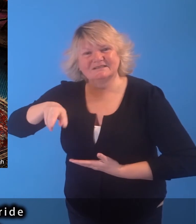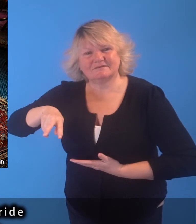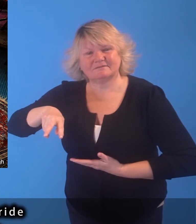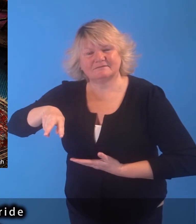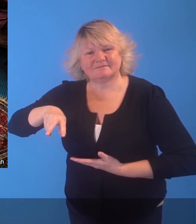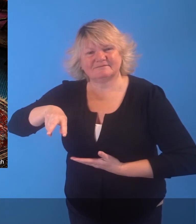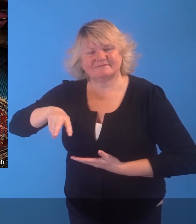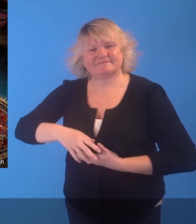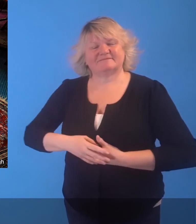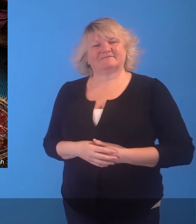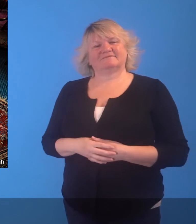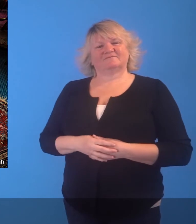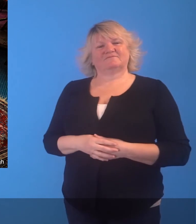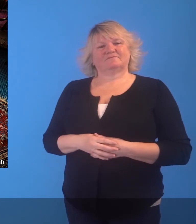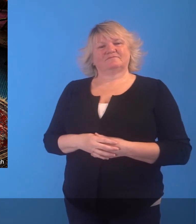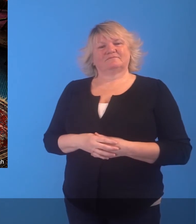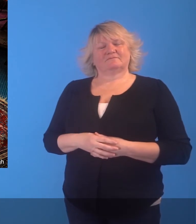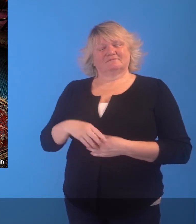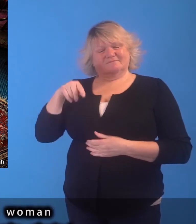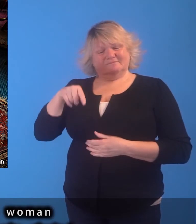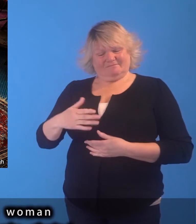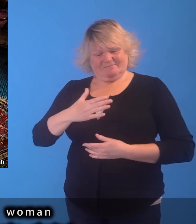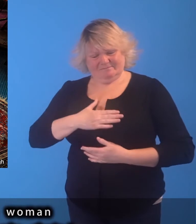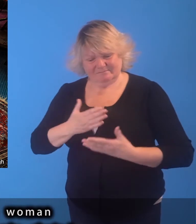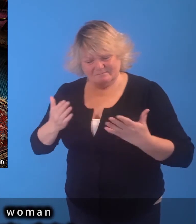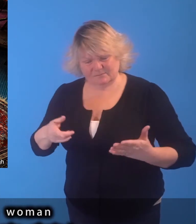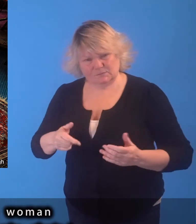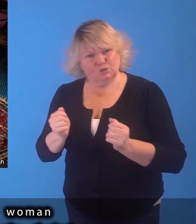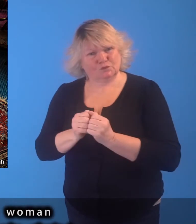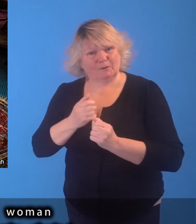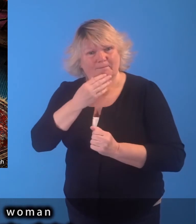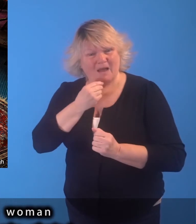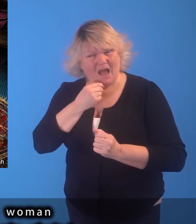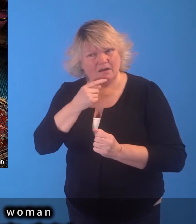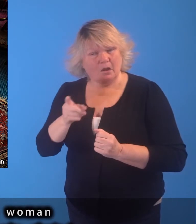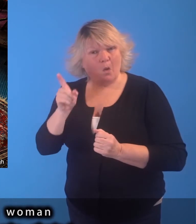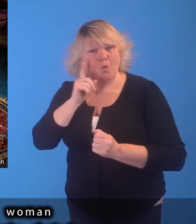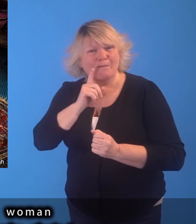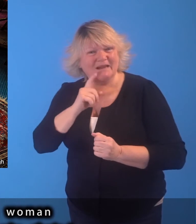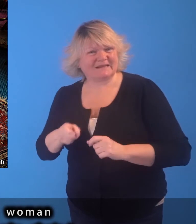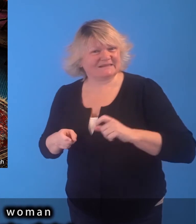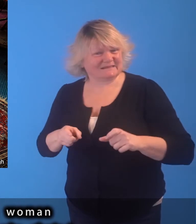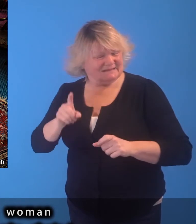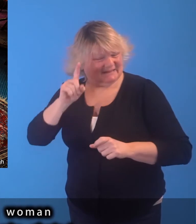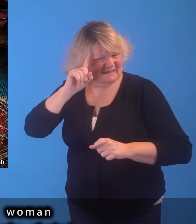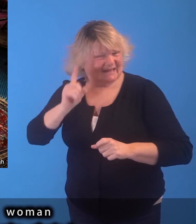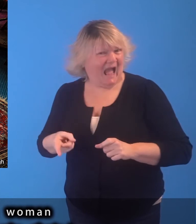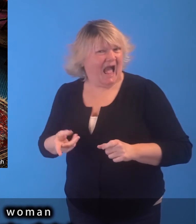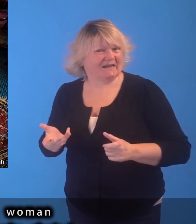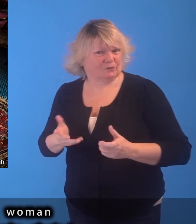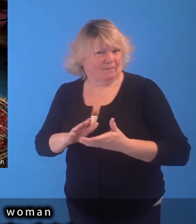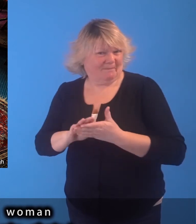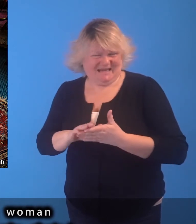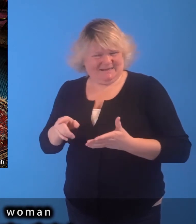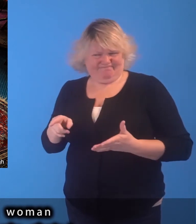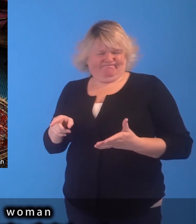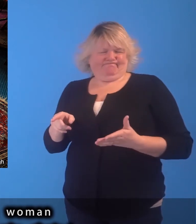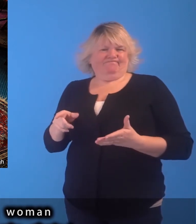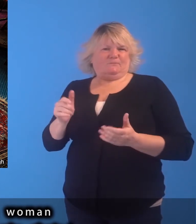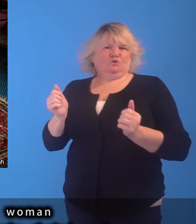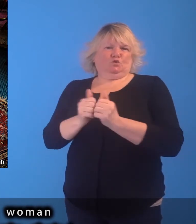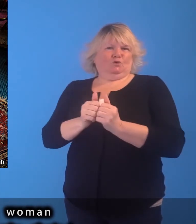A door set into a deep recess leads from this corridor down the back stairs to the servants' quarters.